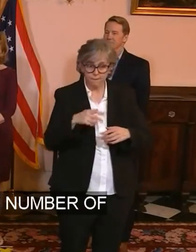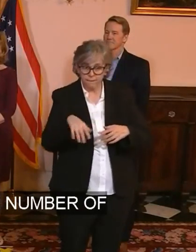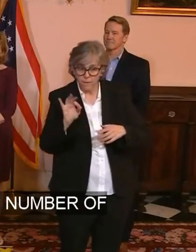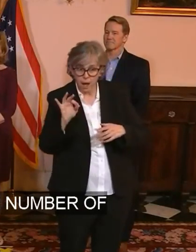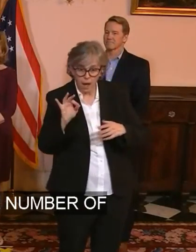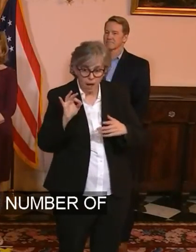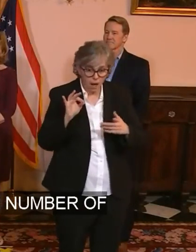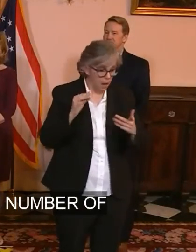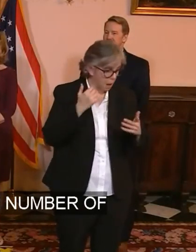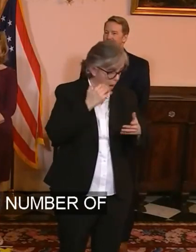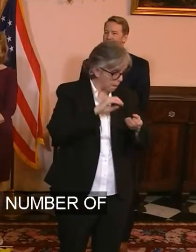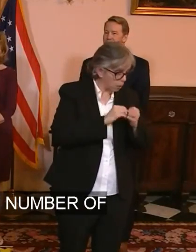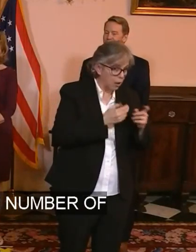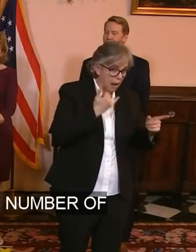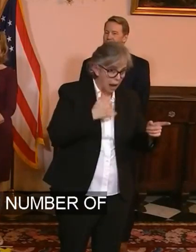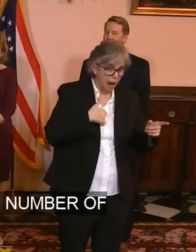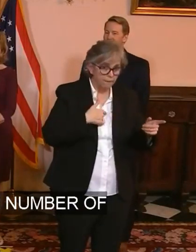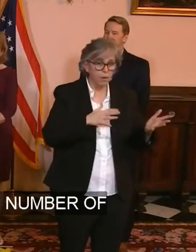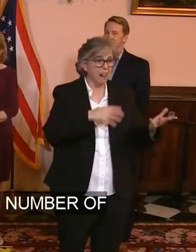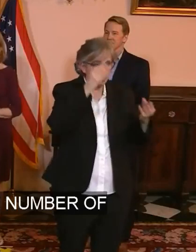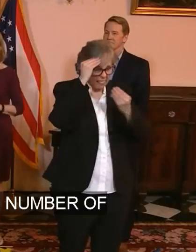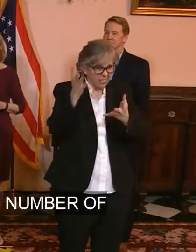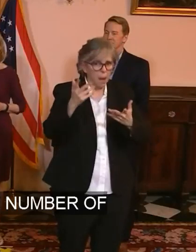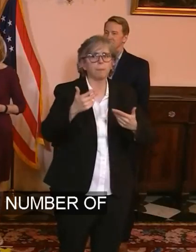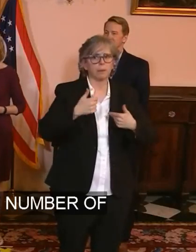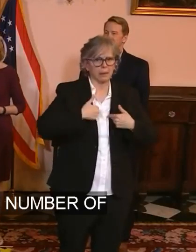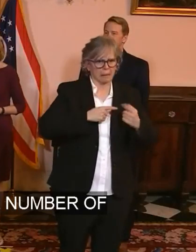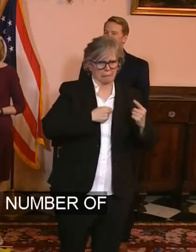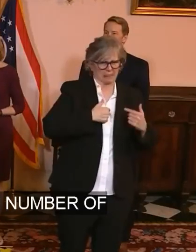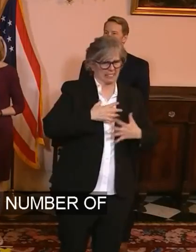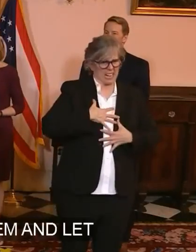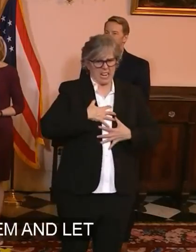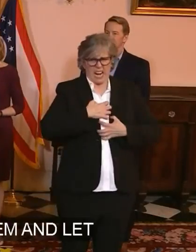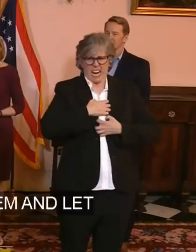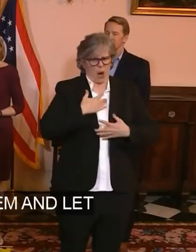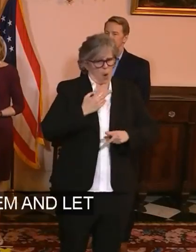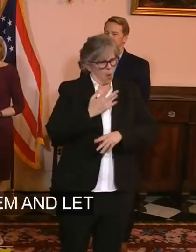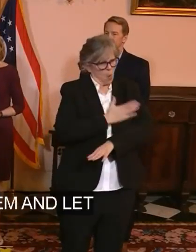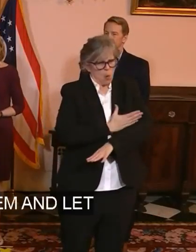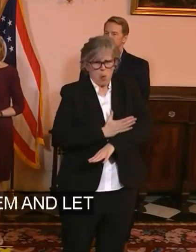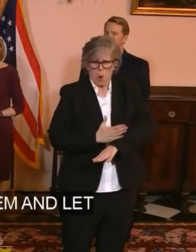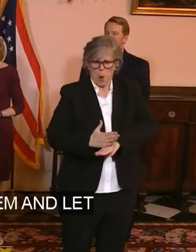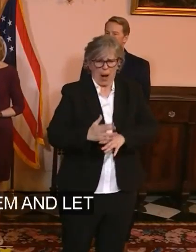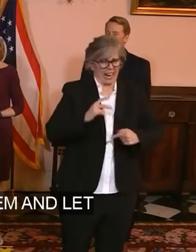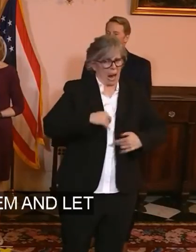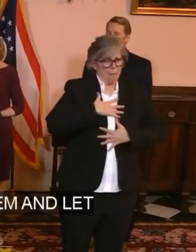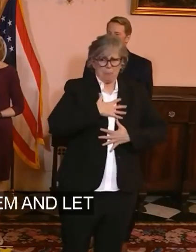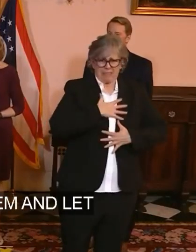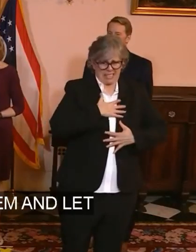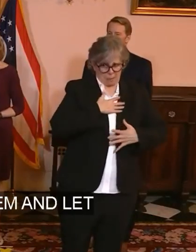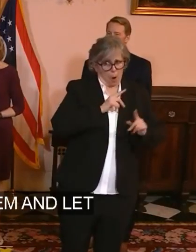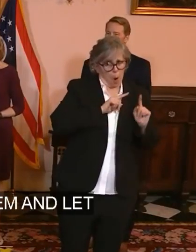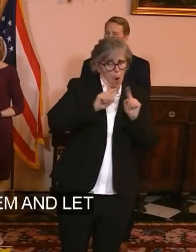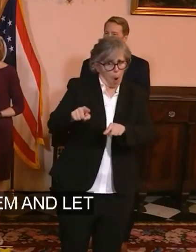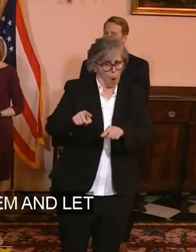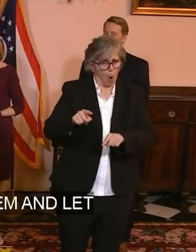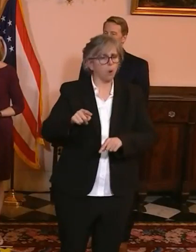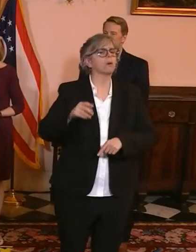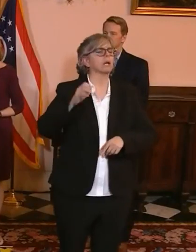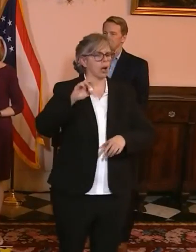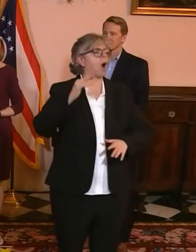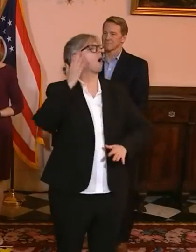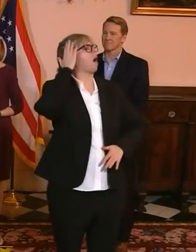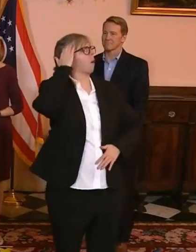coming because your symptoms have worsened. You're having that difficulty breathing. Or you're having some other symptoms, and then